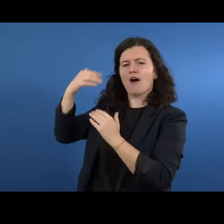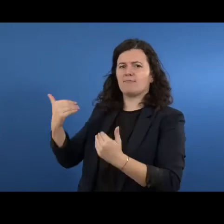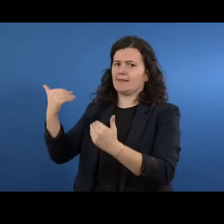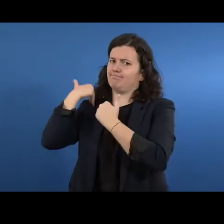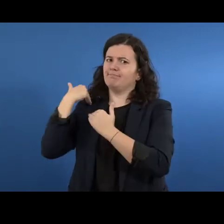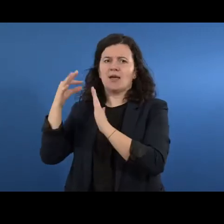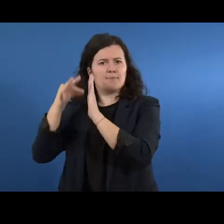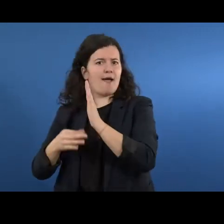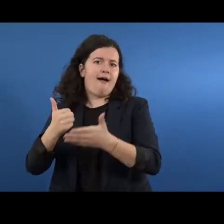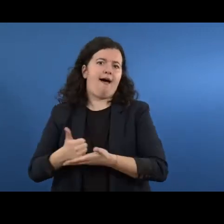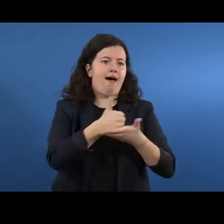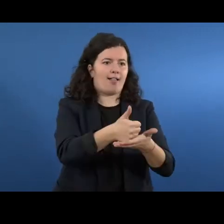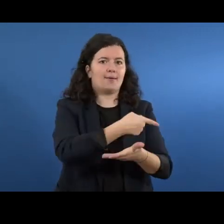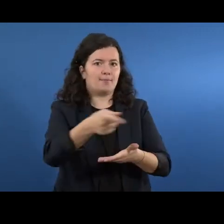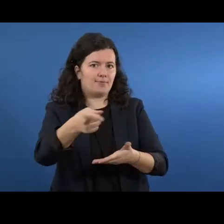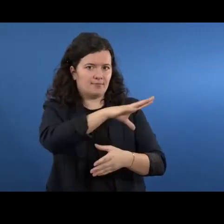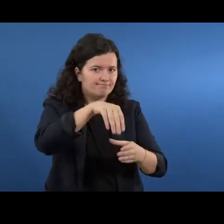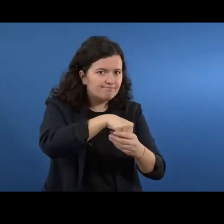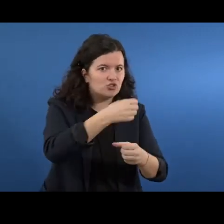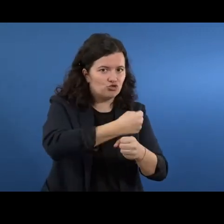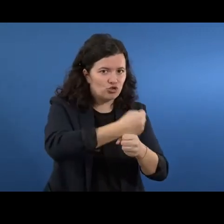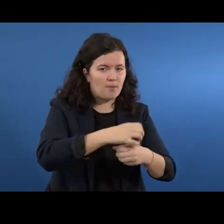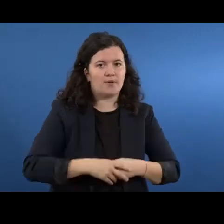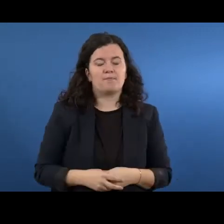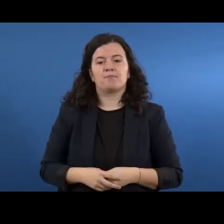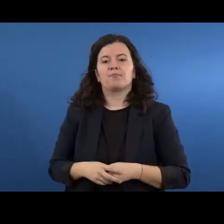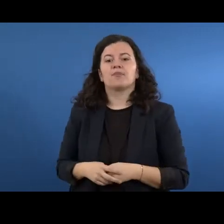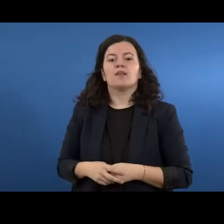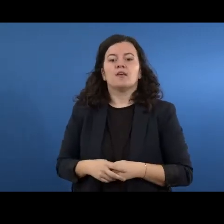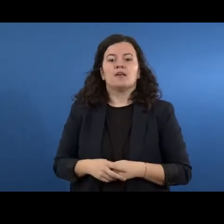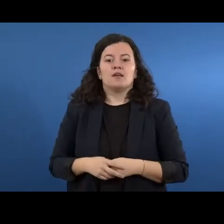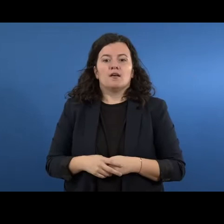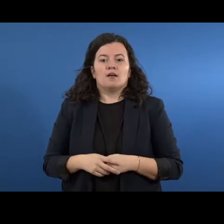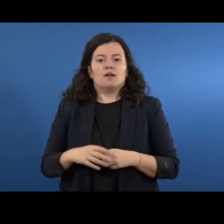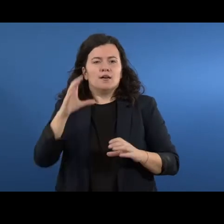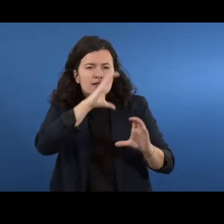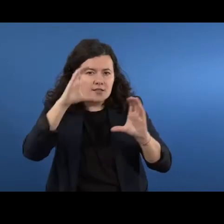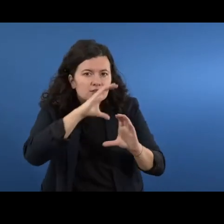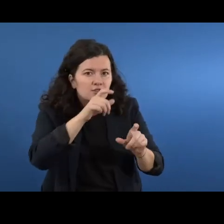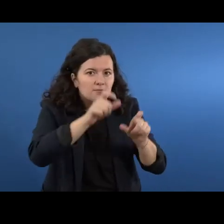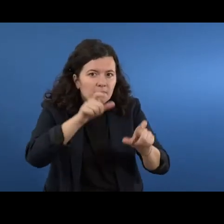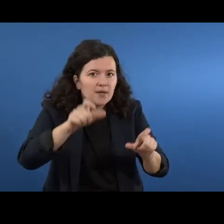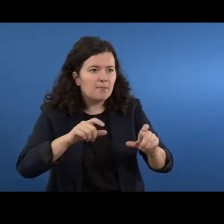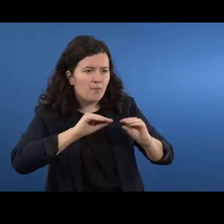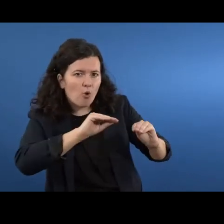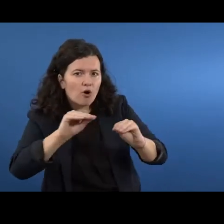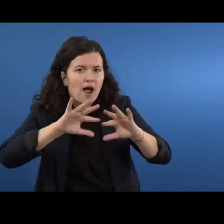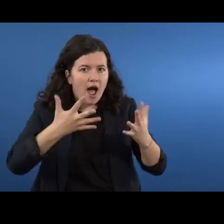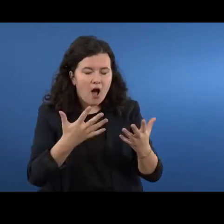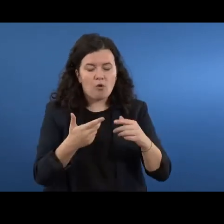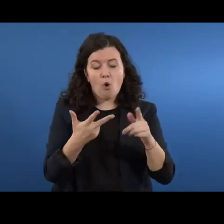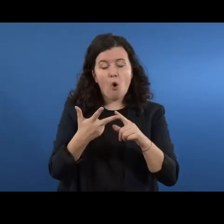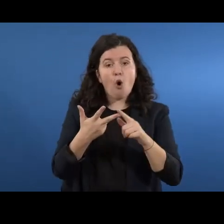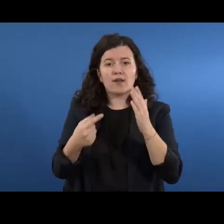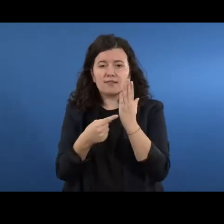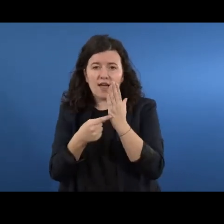the proactive outreach to potential trainees and job seekers with disabilities, and technical guidance on accessible training.